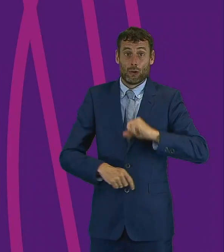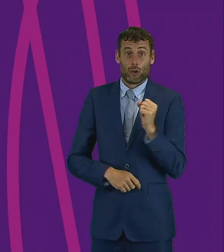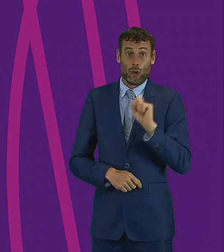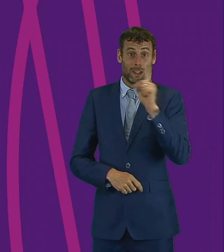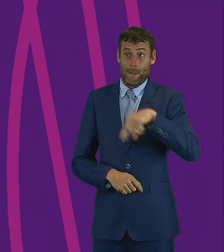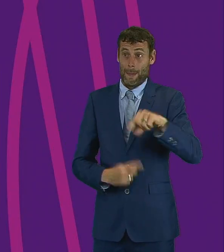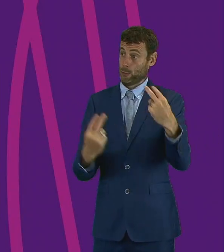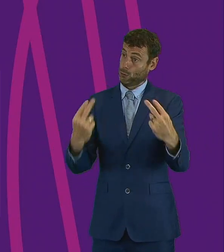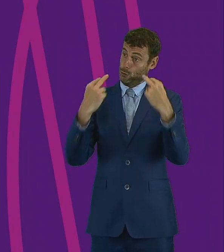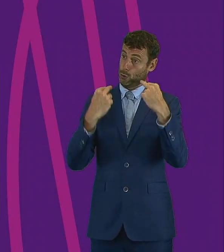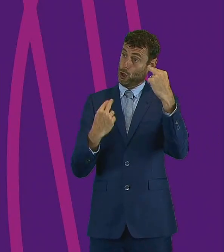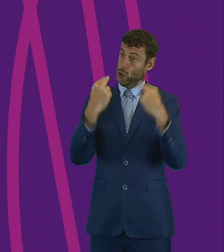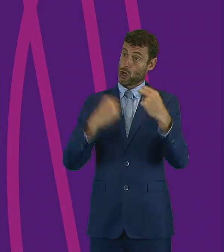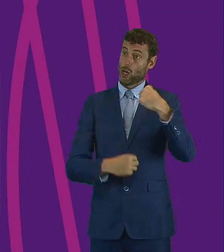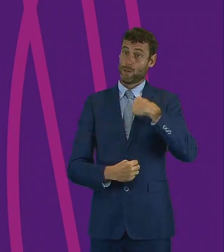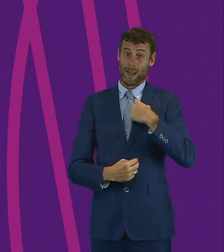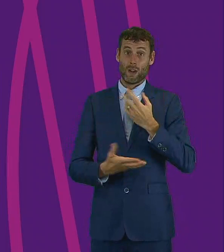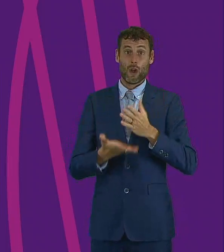election.